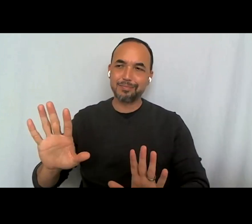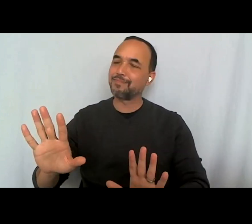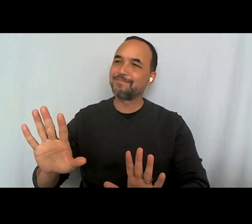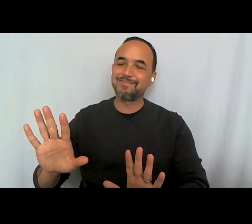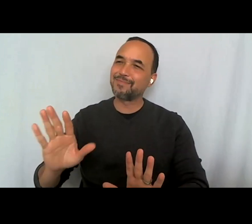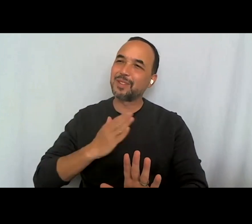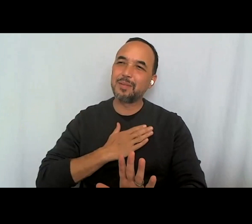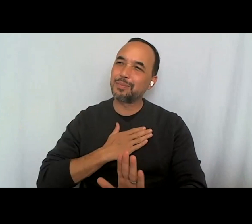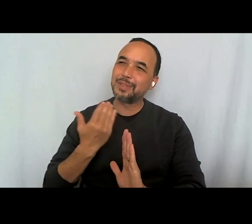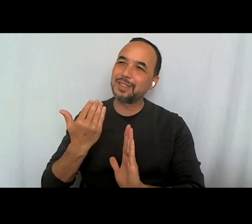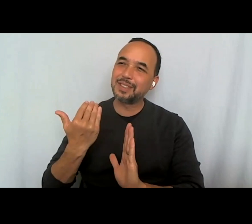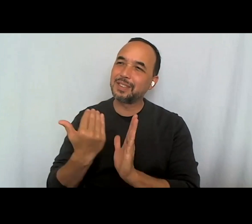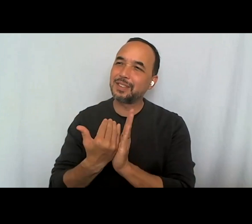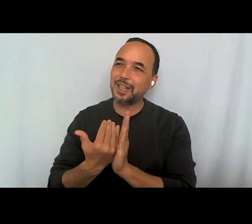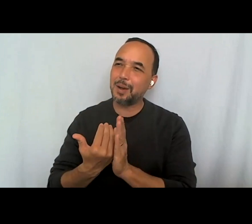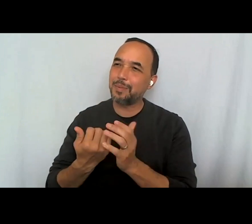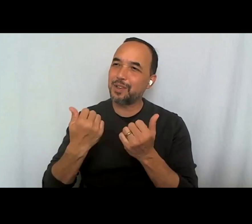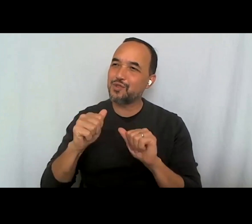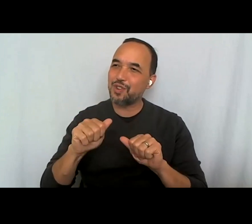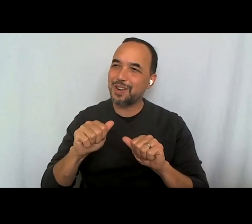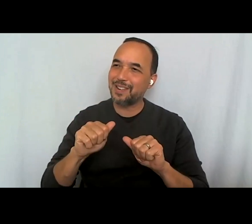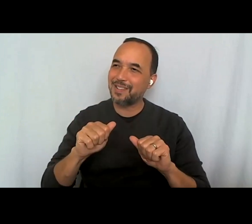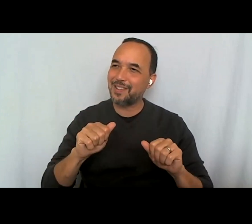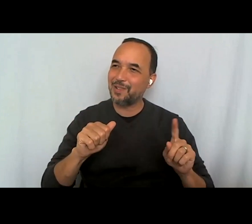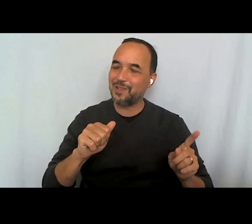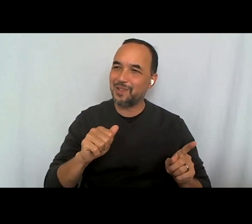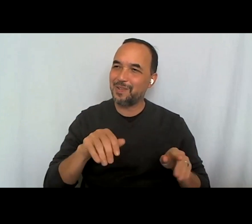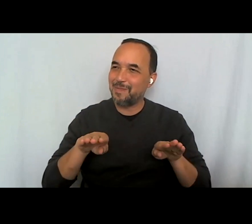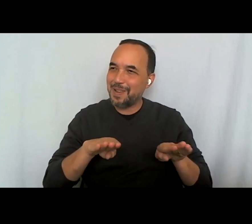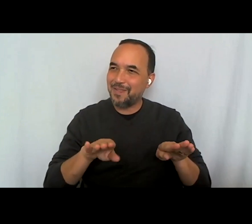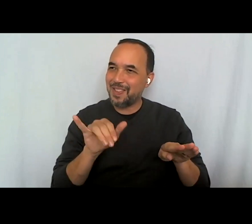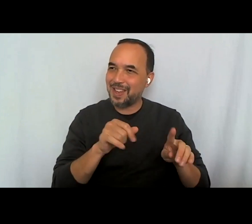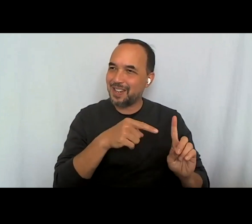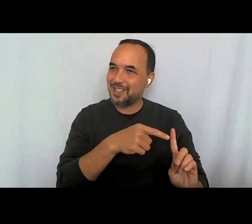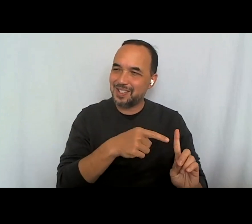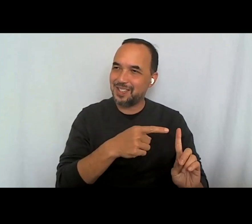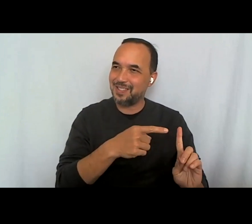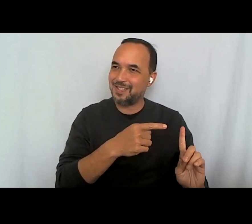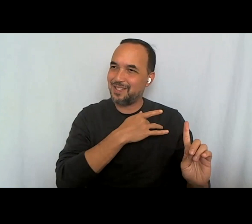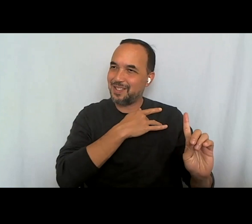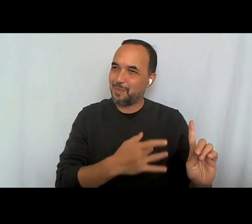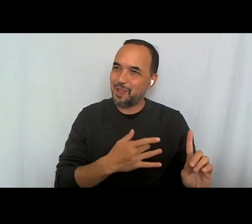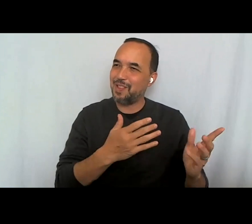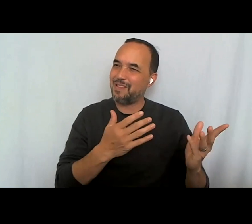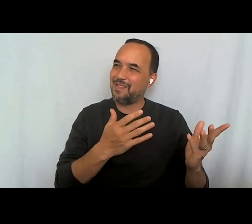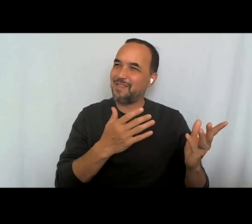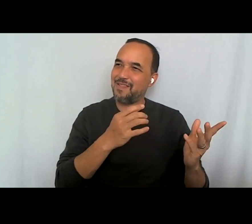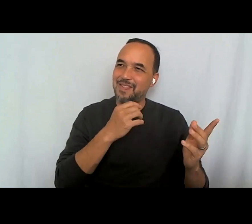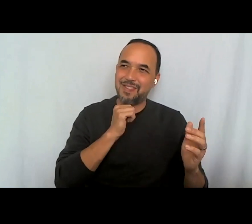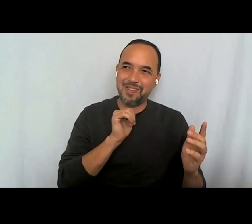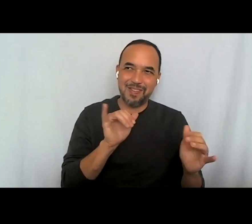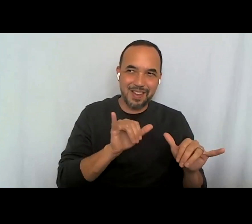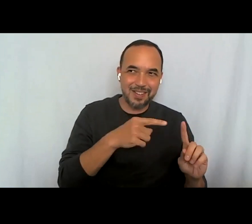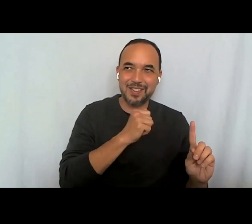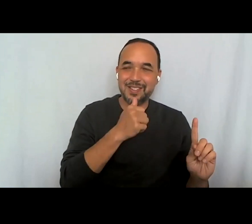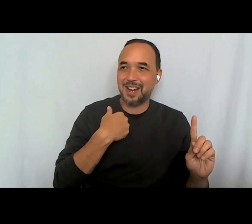to place Violetta like if she didn't have anything to be drive, because she does have something,